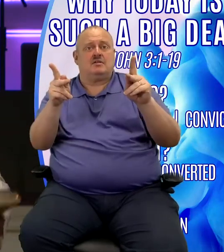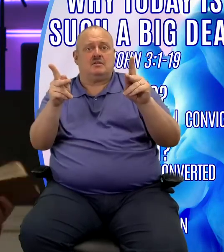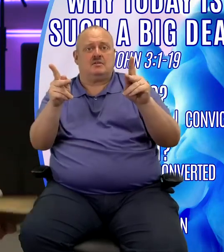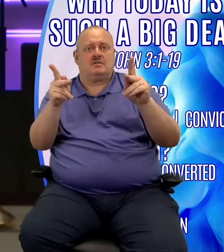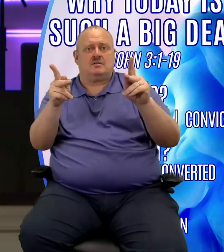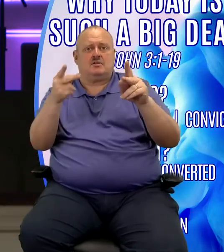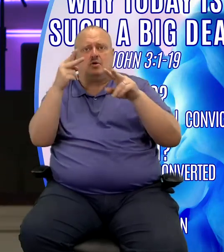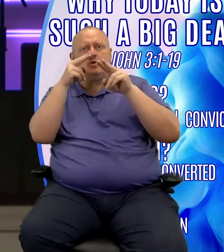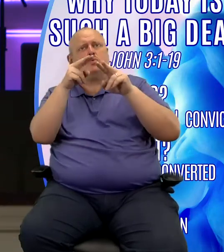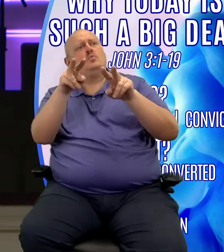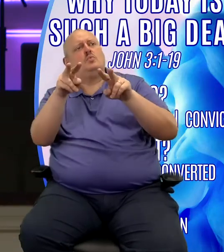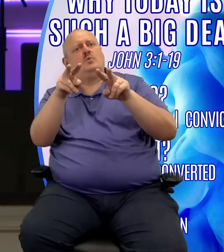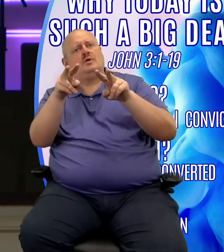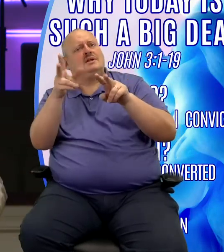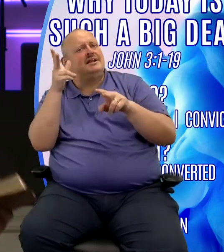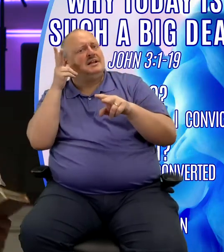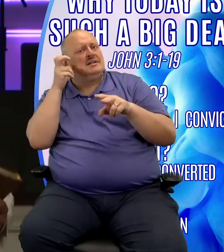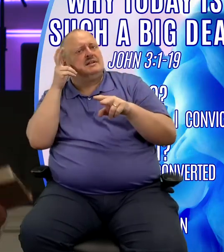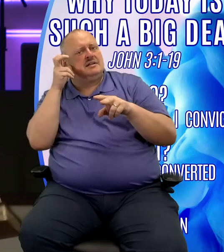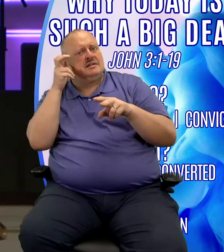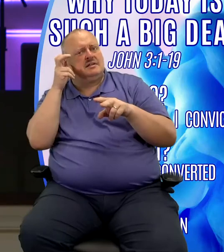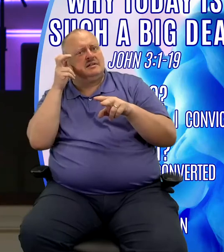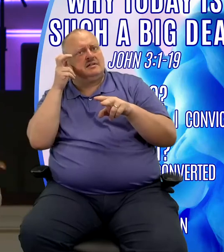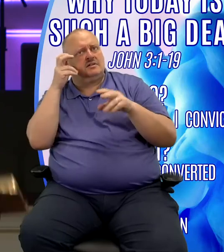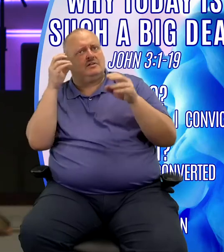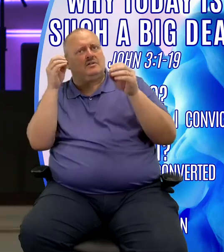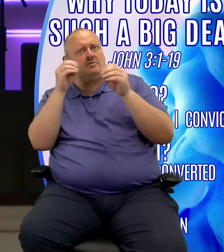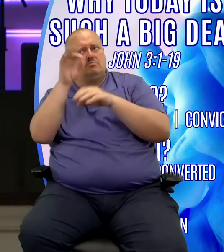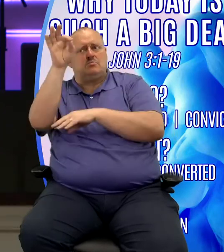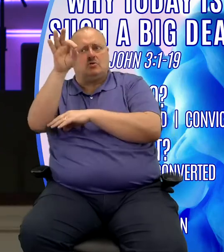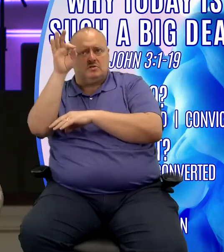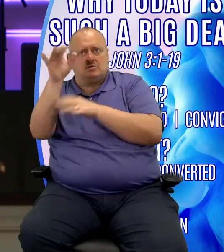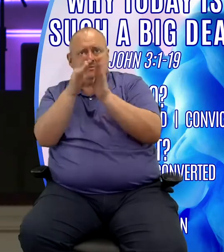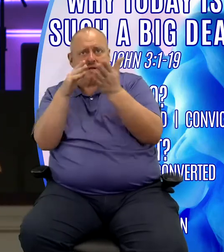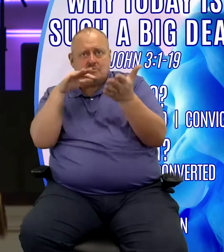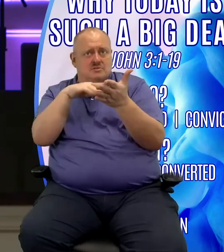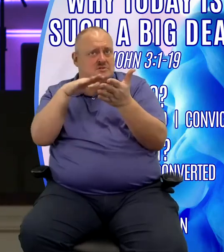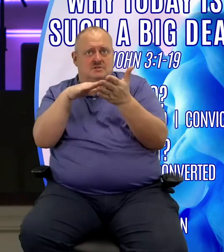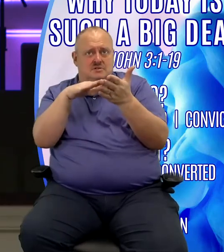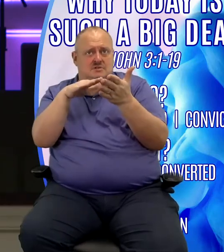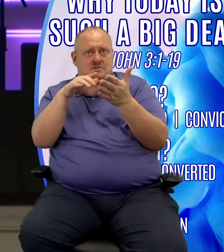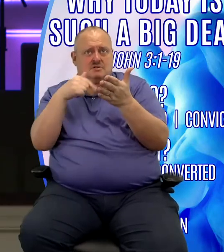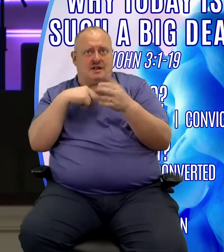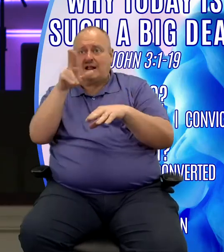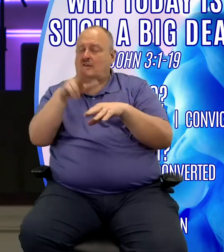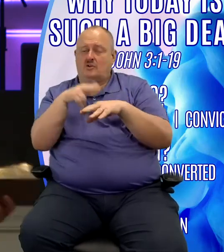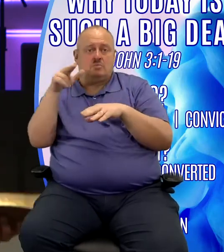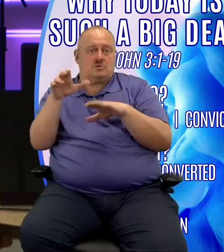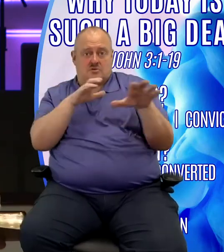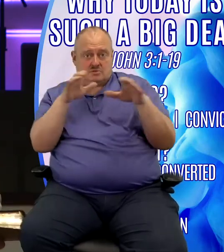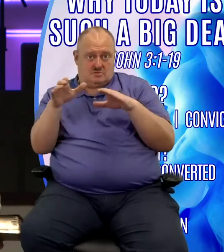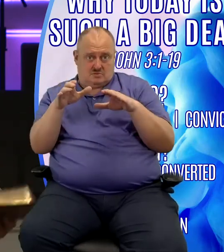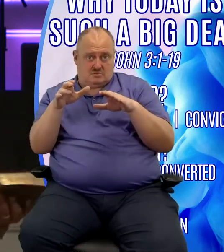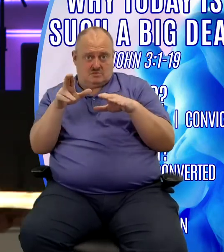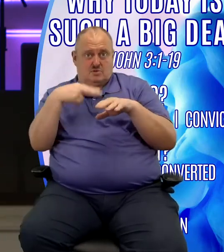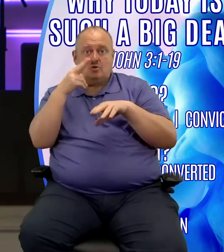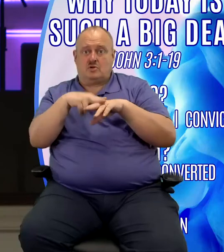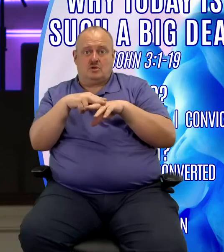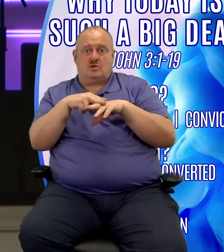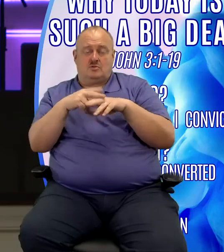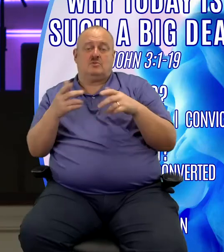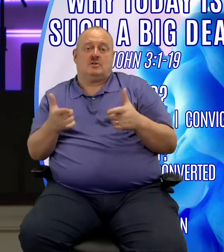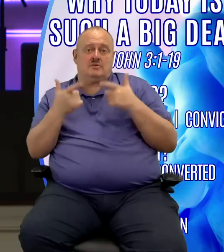watch, or shall I say even listen, to more sermons and Bible studies than even I would normally do so in the regular course of